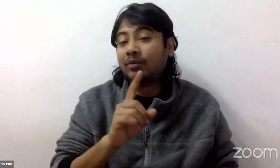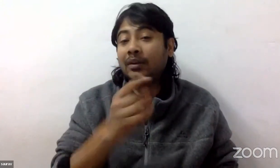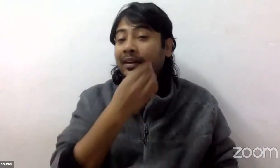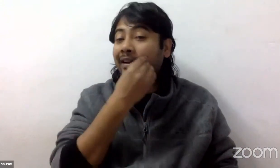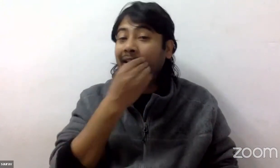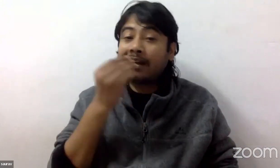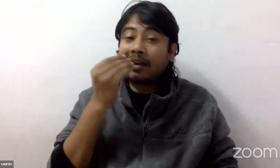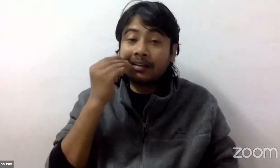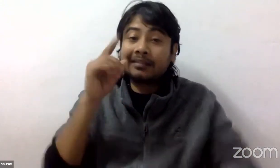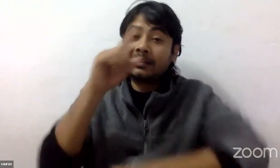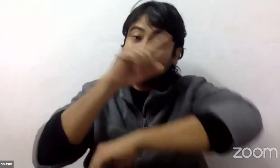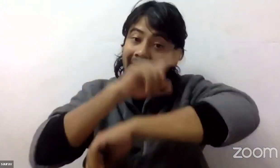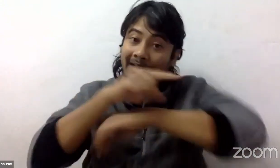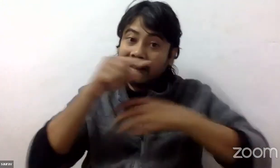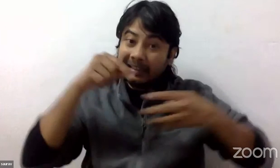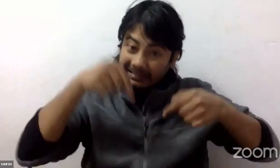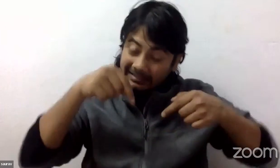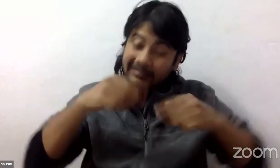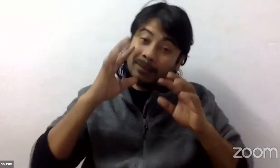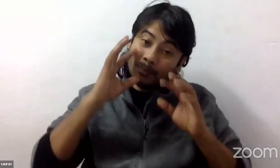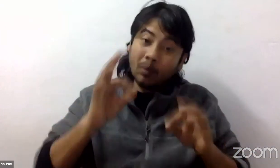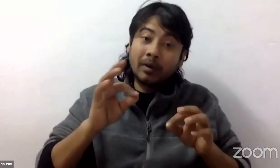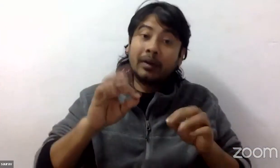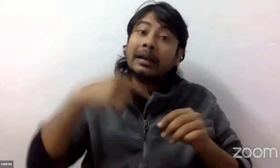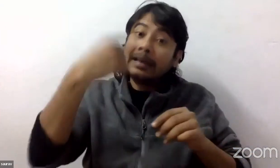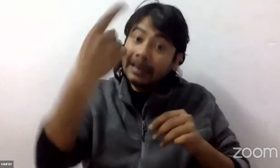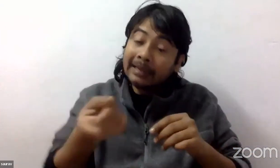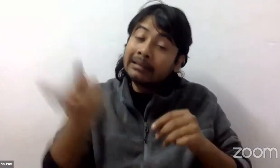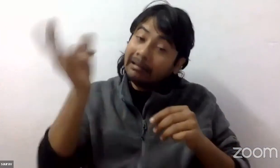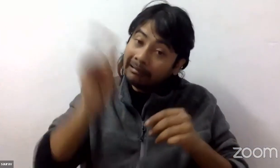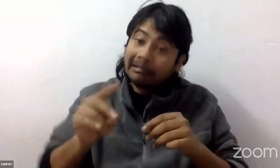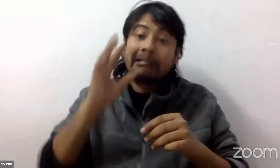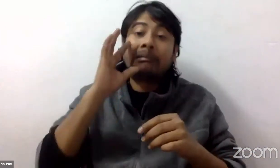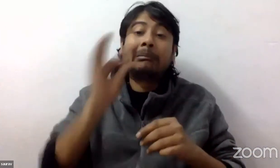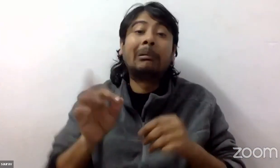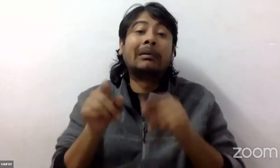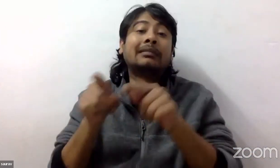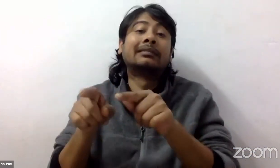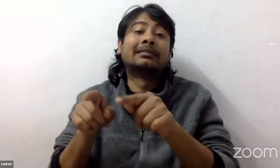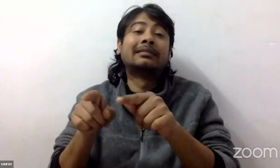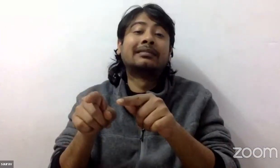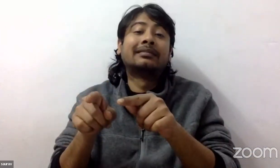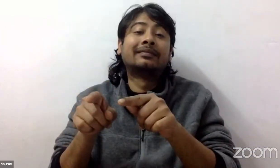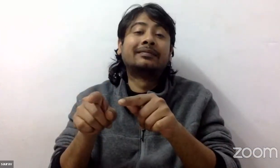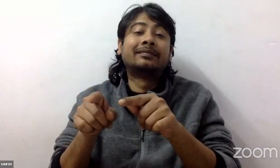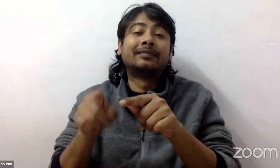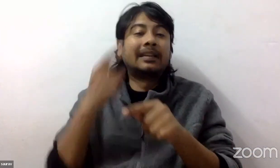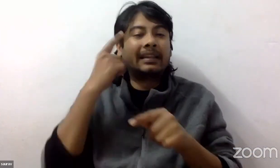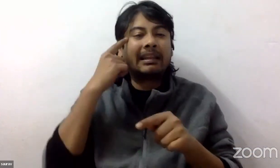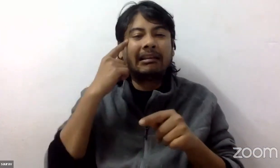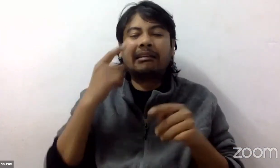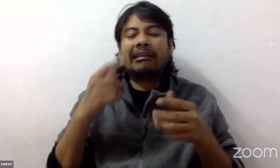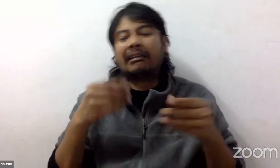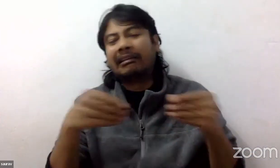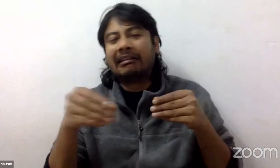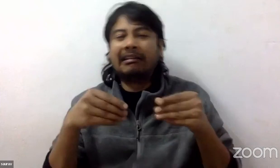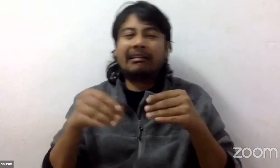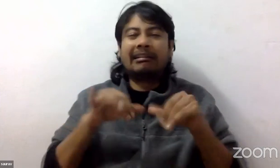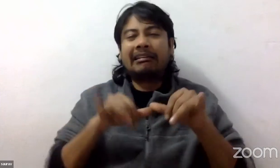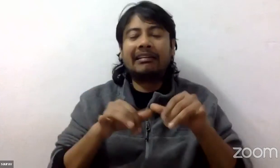reason, because of your health problem or whatever reason you have broken the Ekadashi fast, then the scriptures tell us some alternatives to